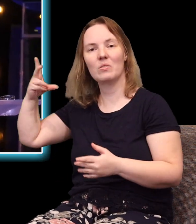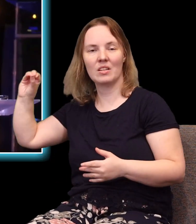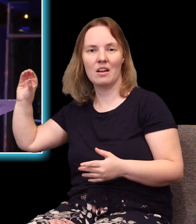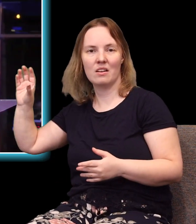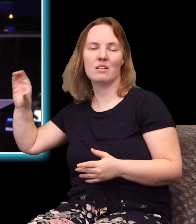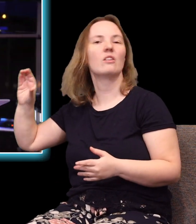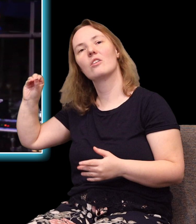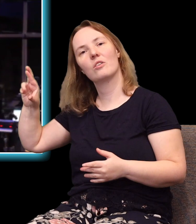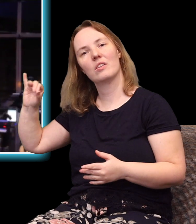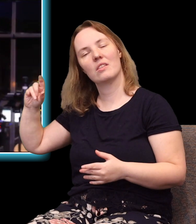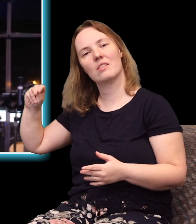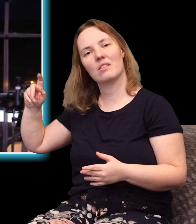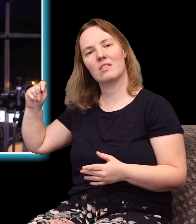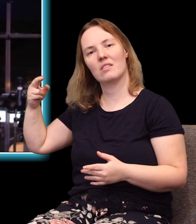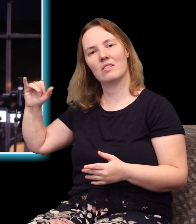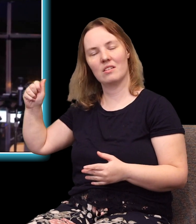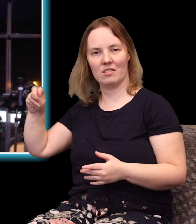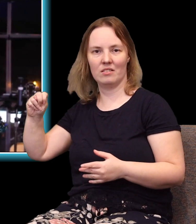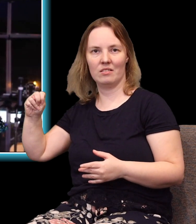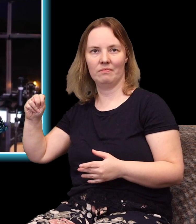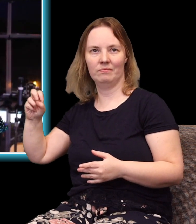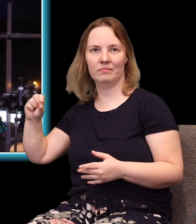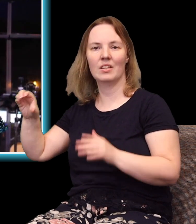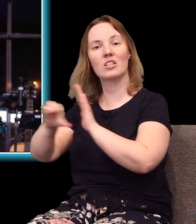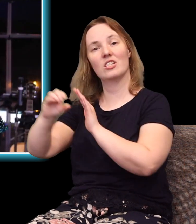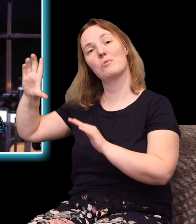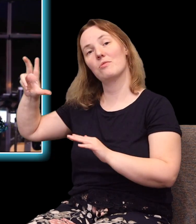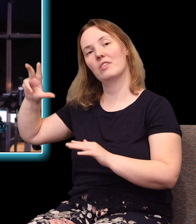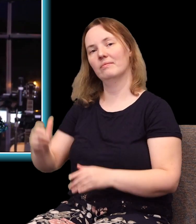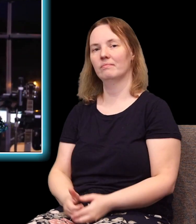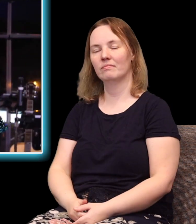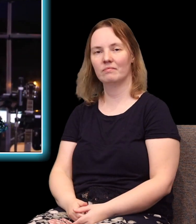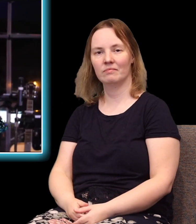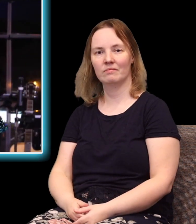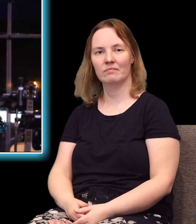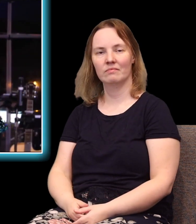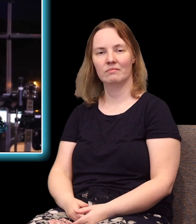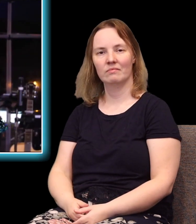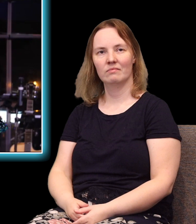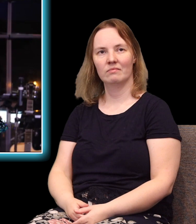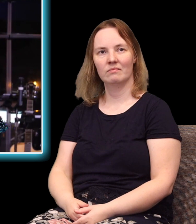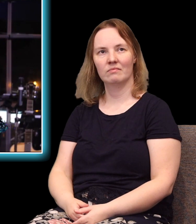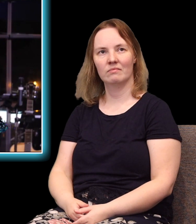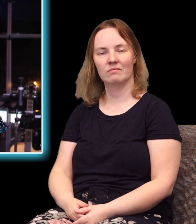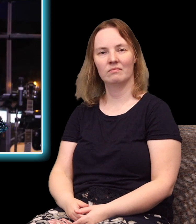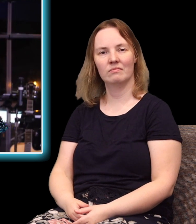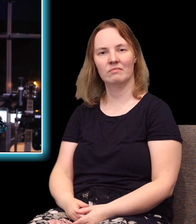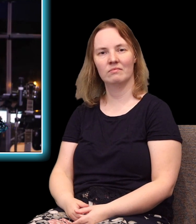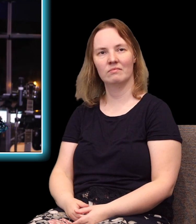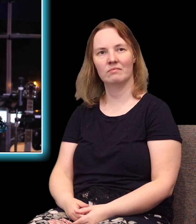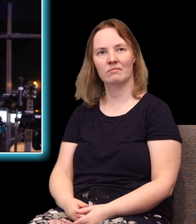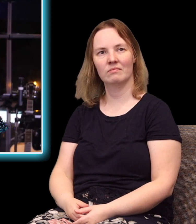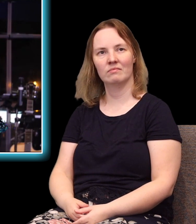2 Corinthians chapter 3, and Paul writes these words. We're familiar with it. He says, Where the Spirit of the Lord is, there is